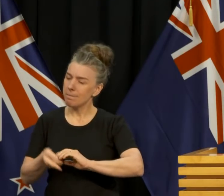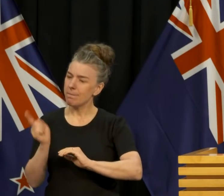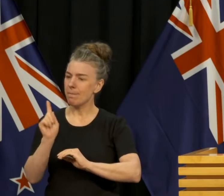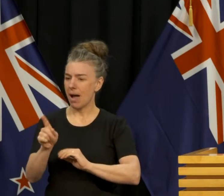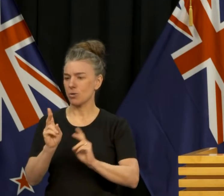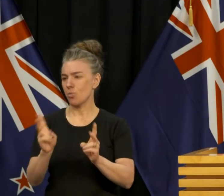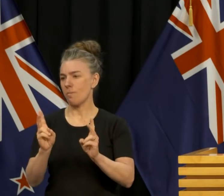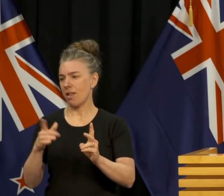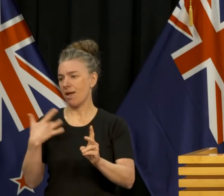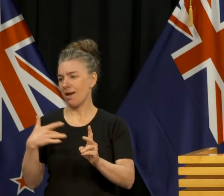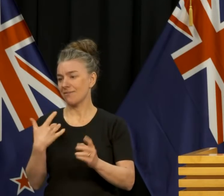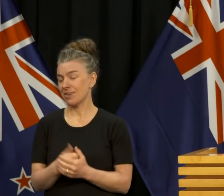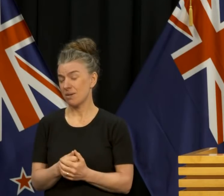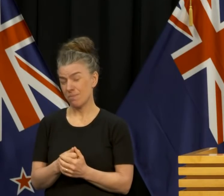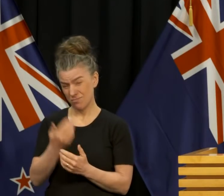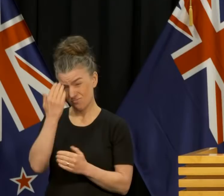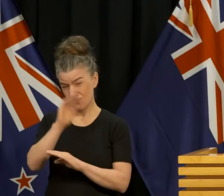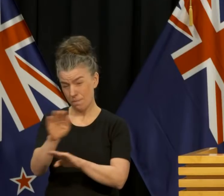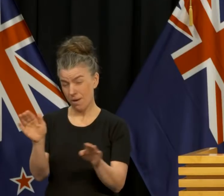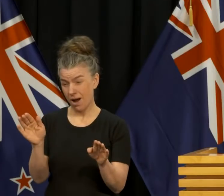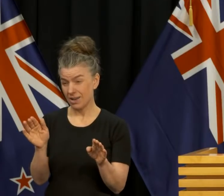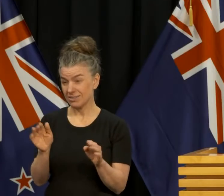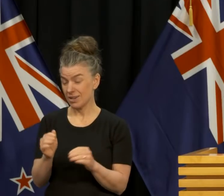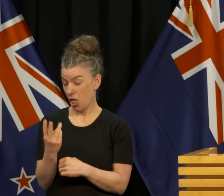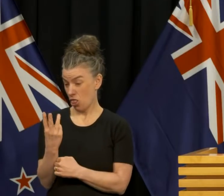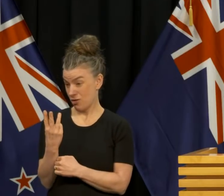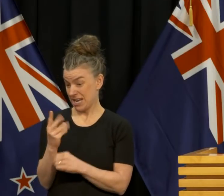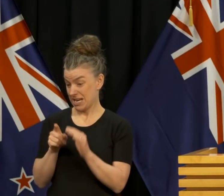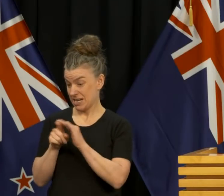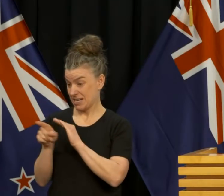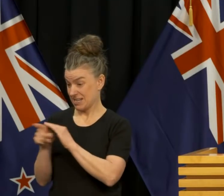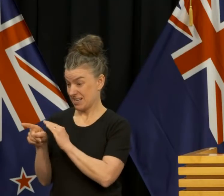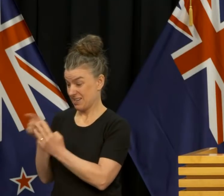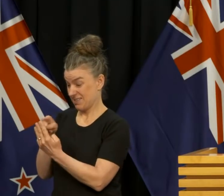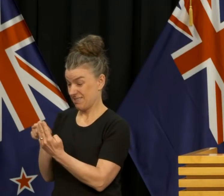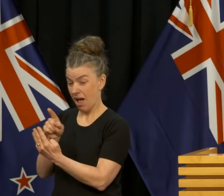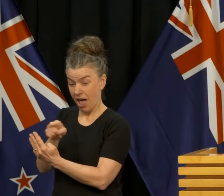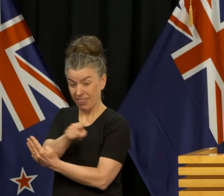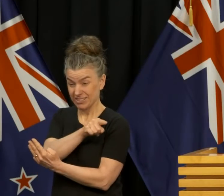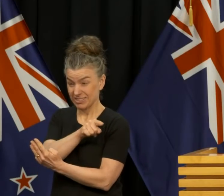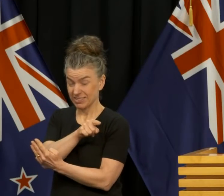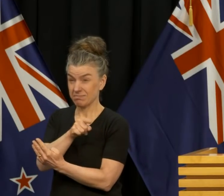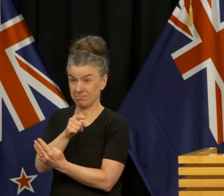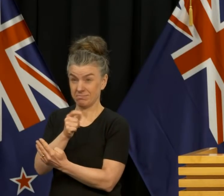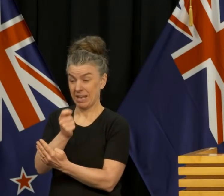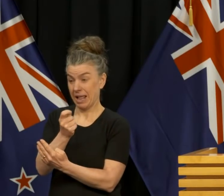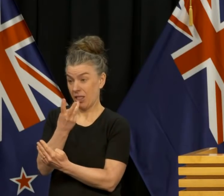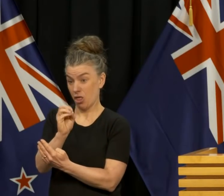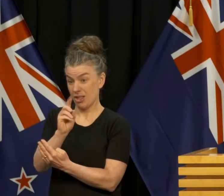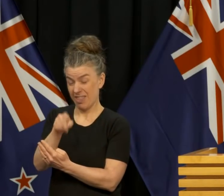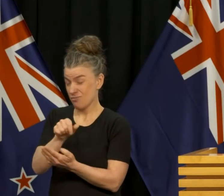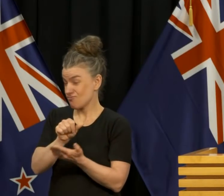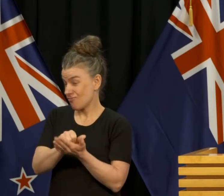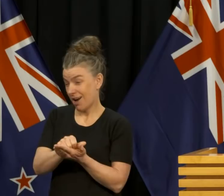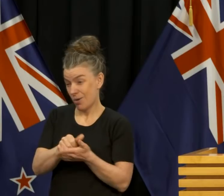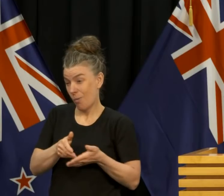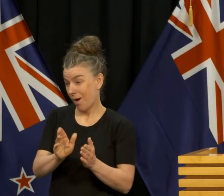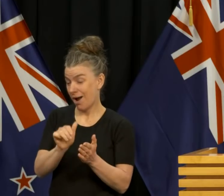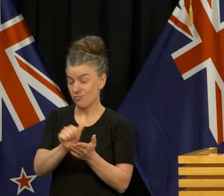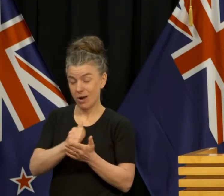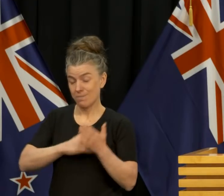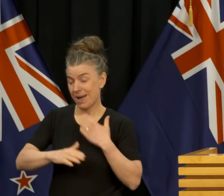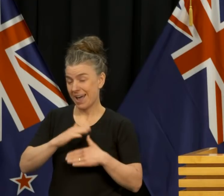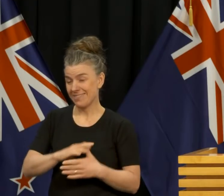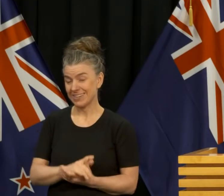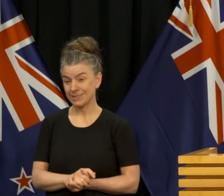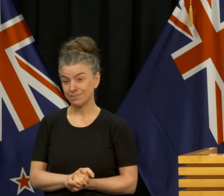want to reiterate, other than the 3, people are following the rules. People are doing the right thing. The